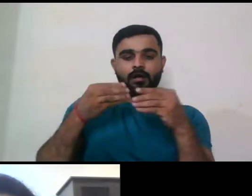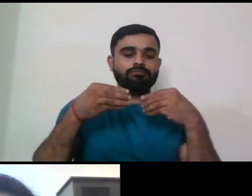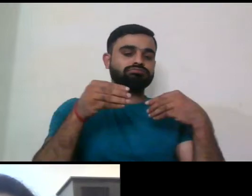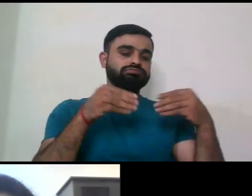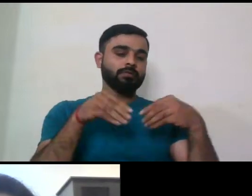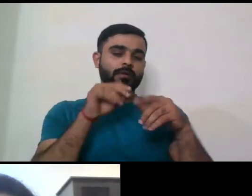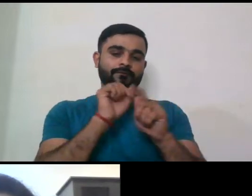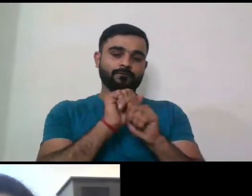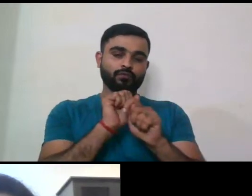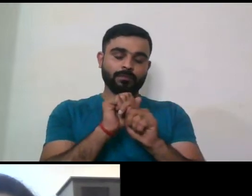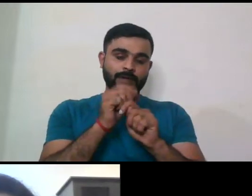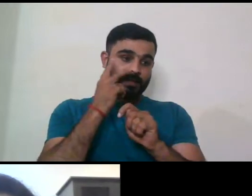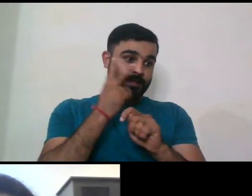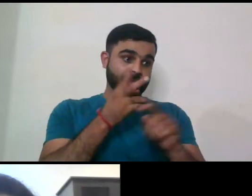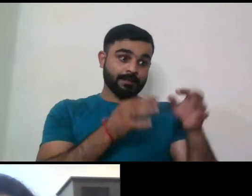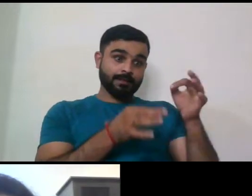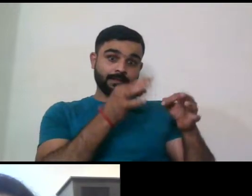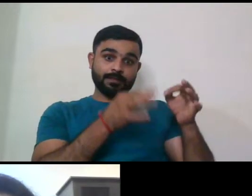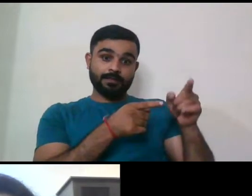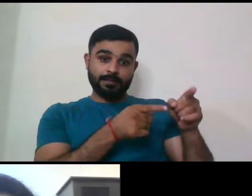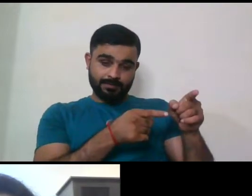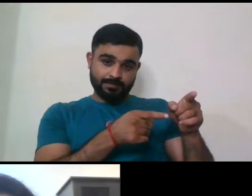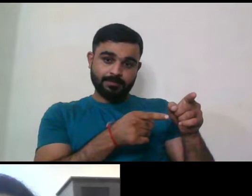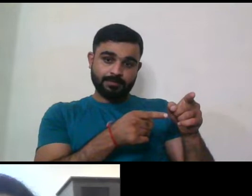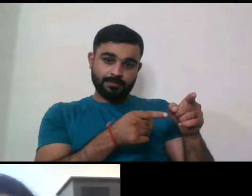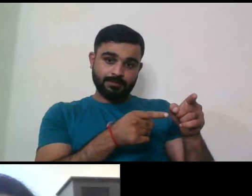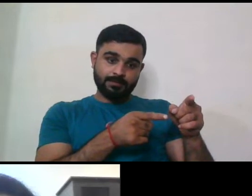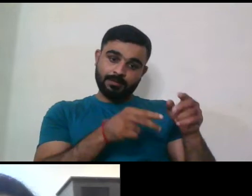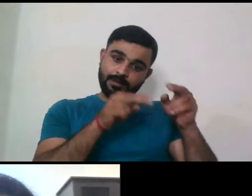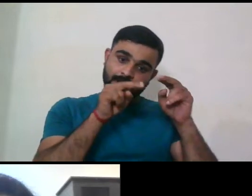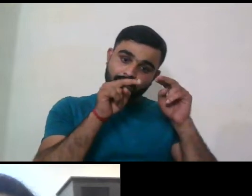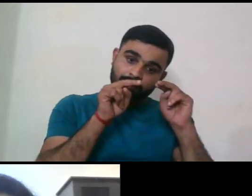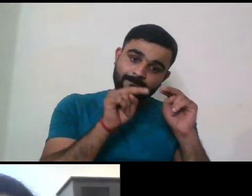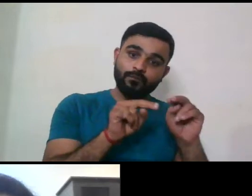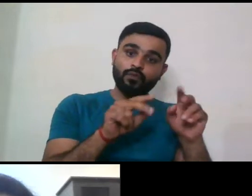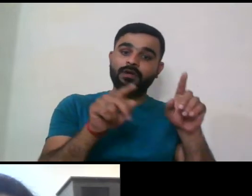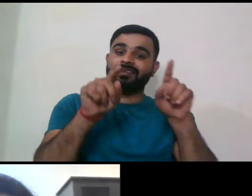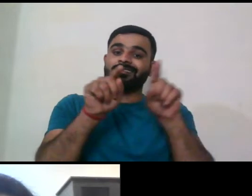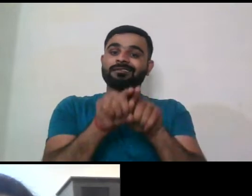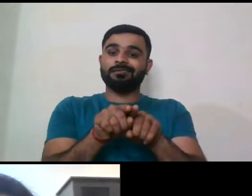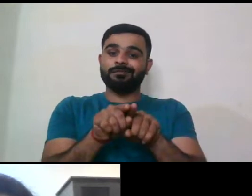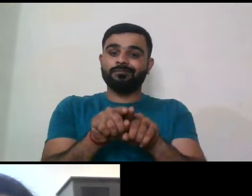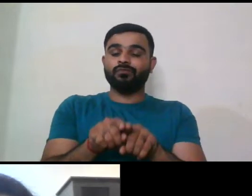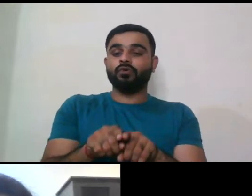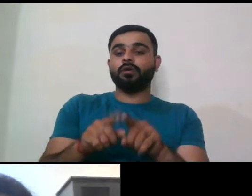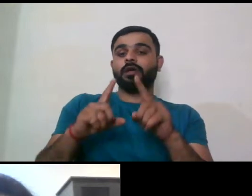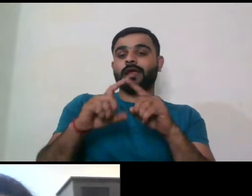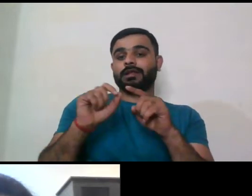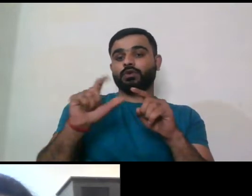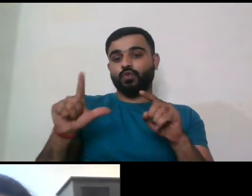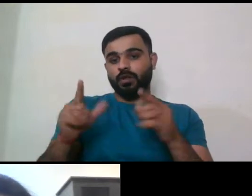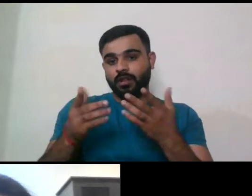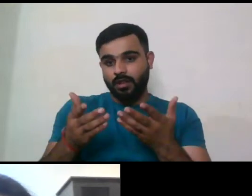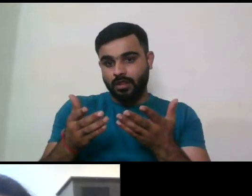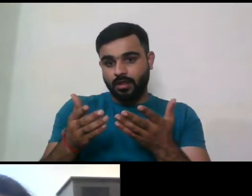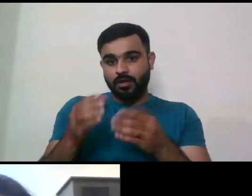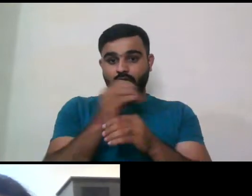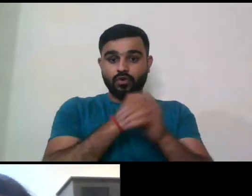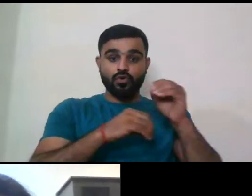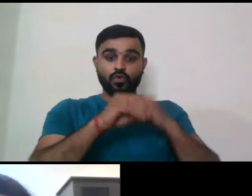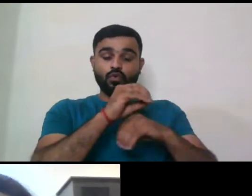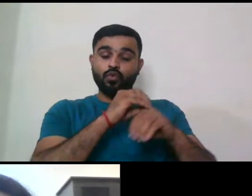but it should be seen as just that. It should be seen as a tool, like we have a pen as a tool, like we have Google as a